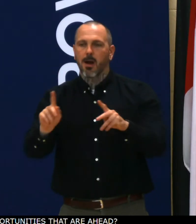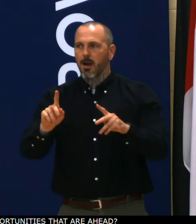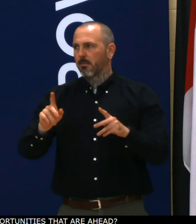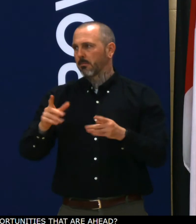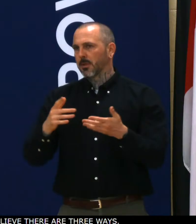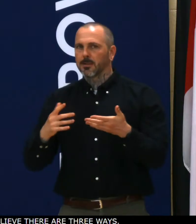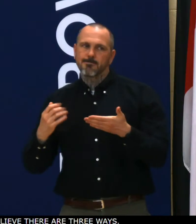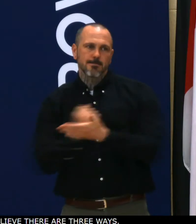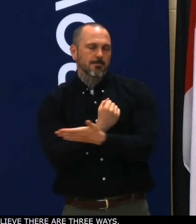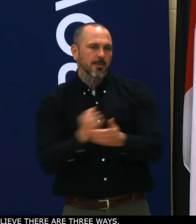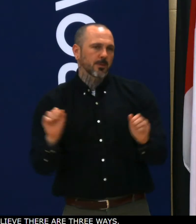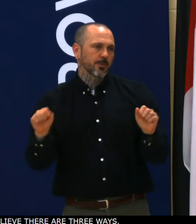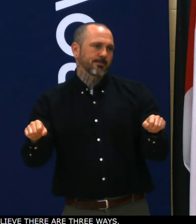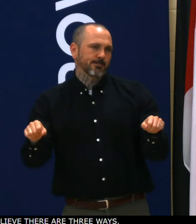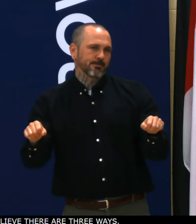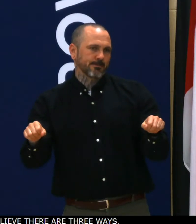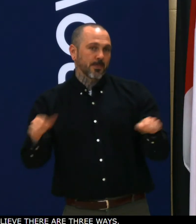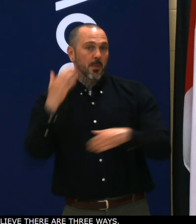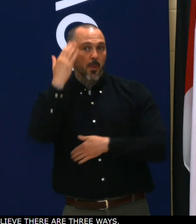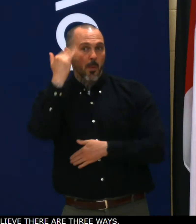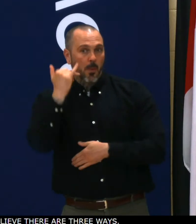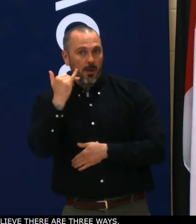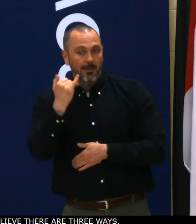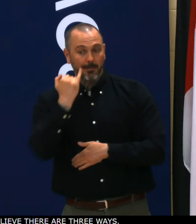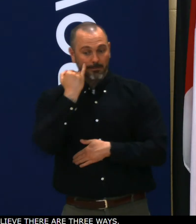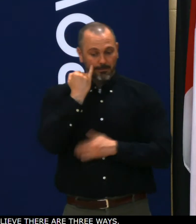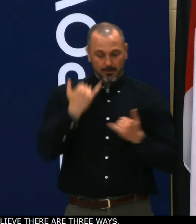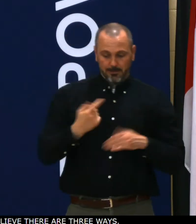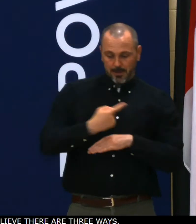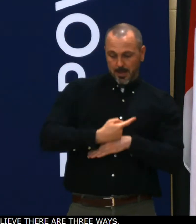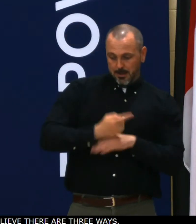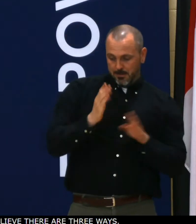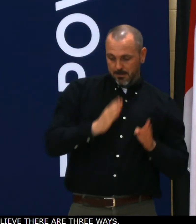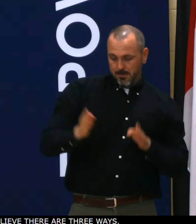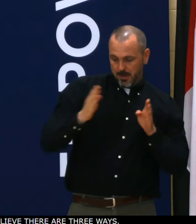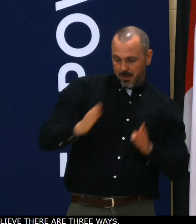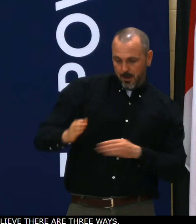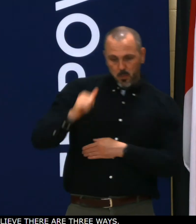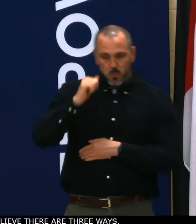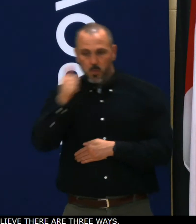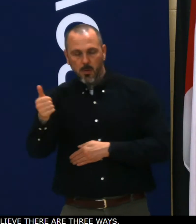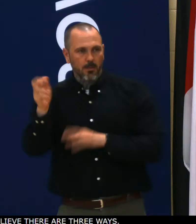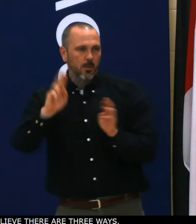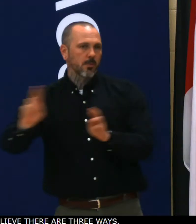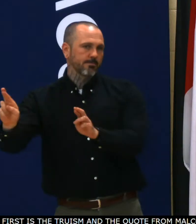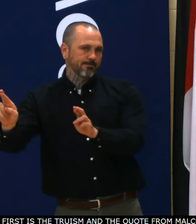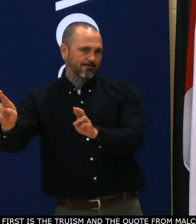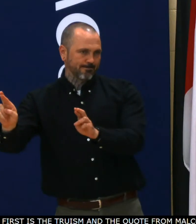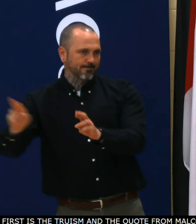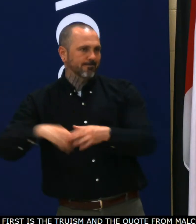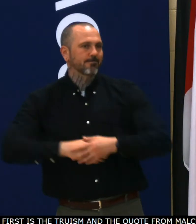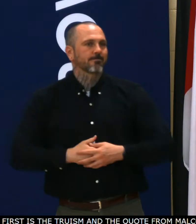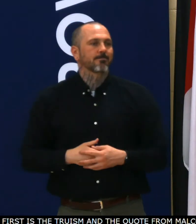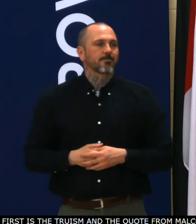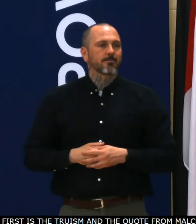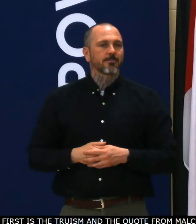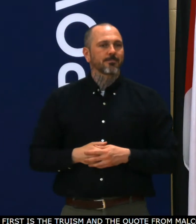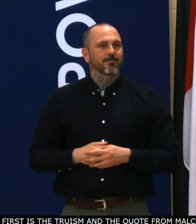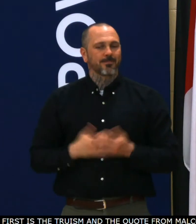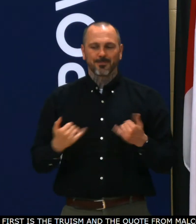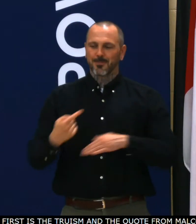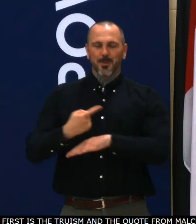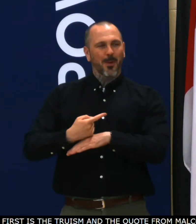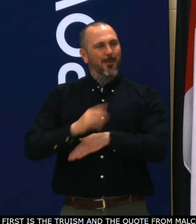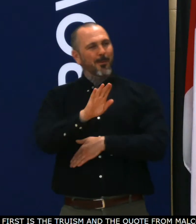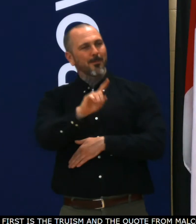to those who prepare for it today. And graduates, we are here this afternoon to celebrate your commitment